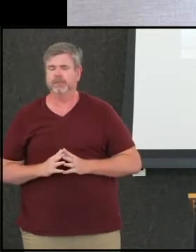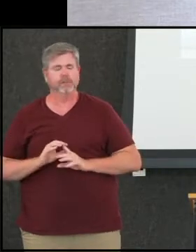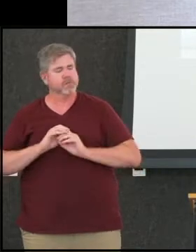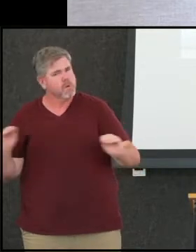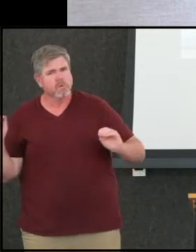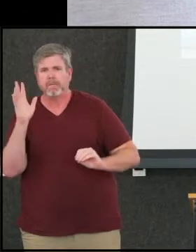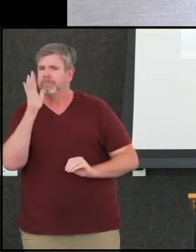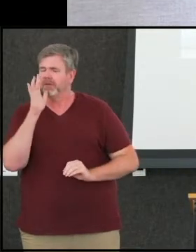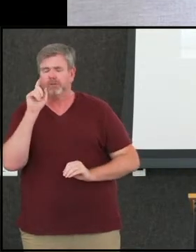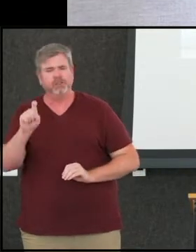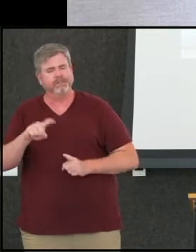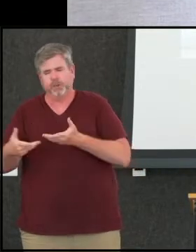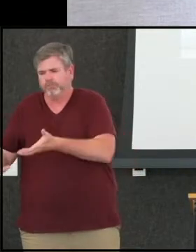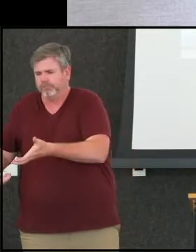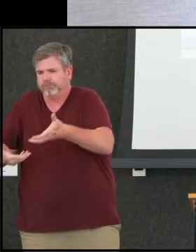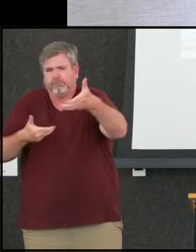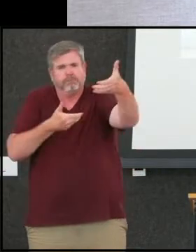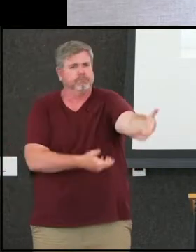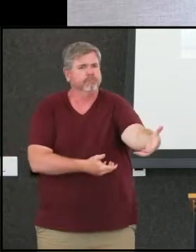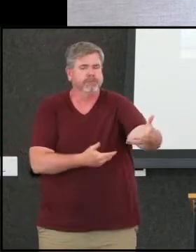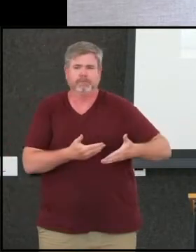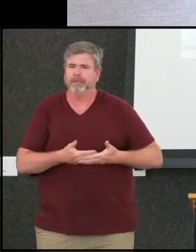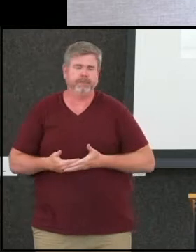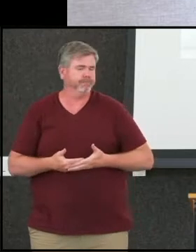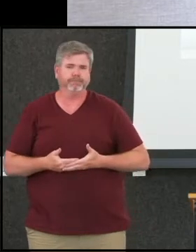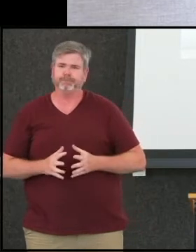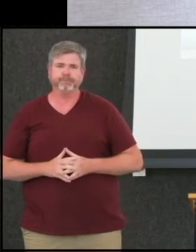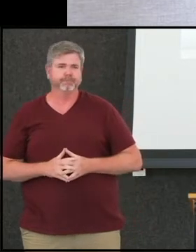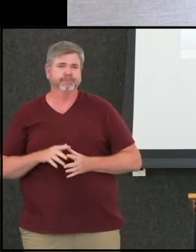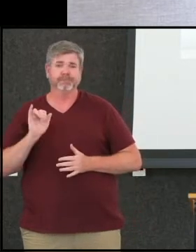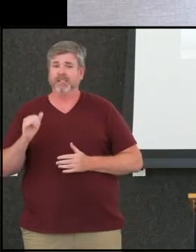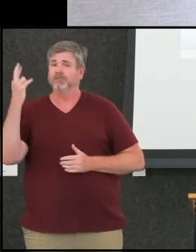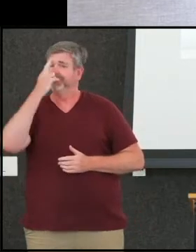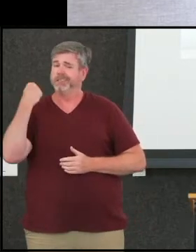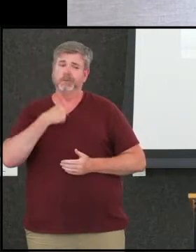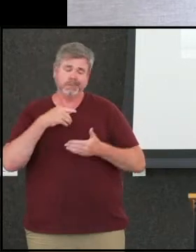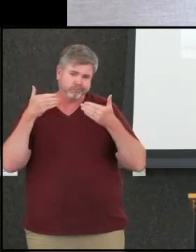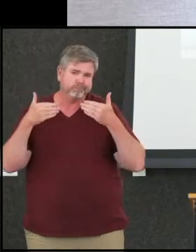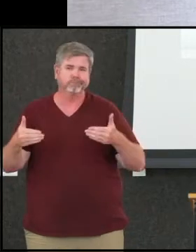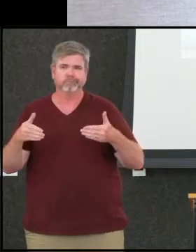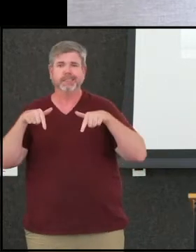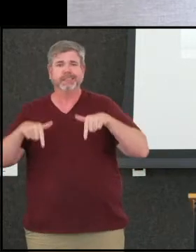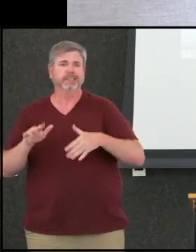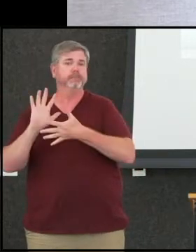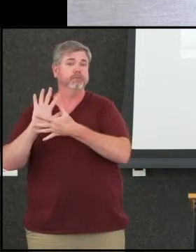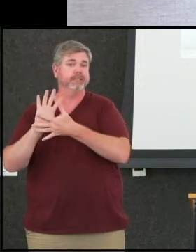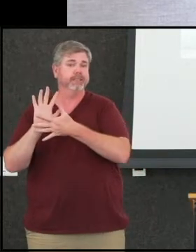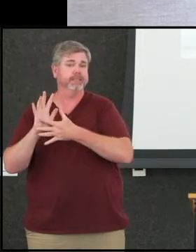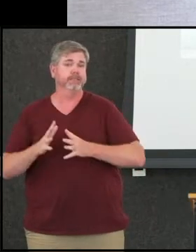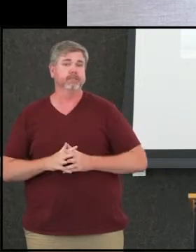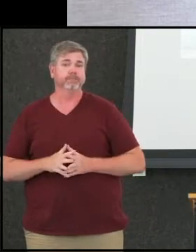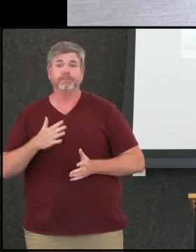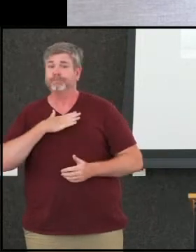is why we are doing what we're doing. We can't bring our son back. We'll